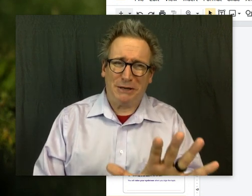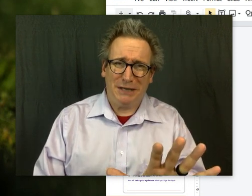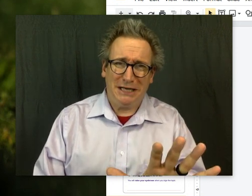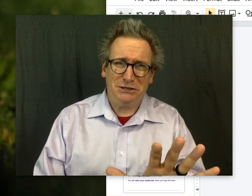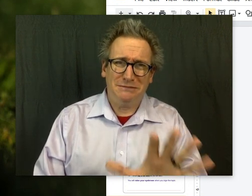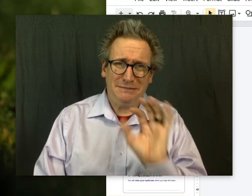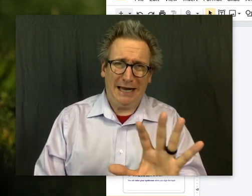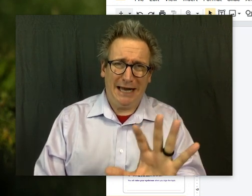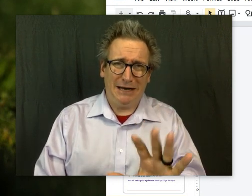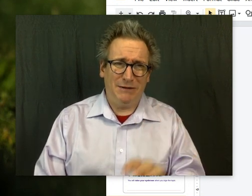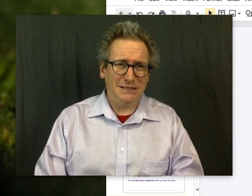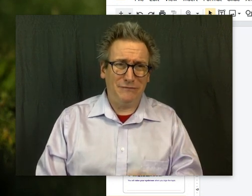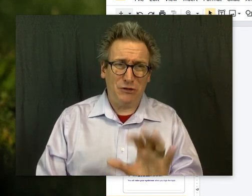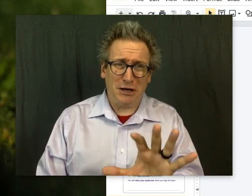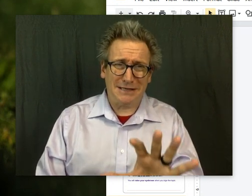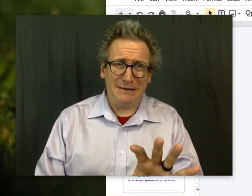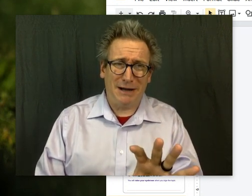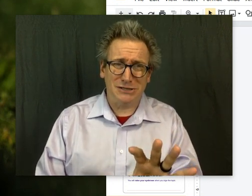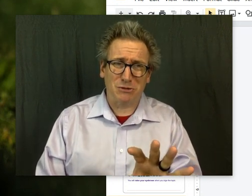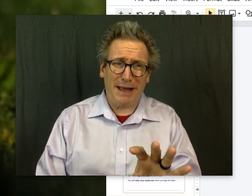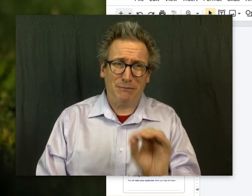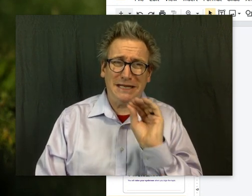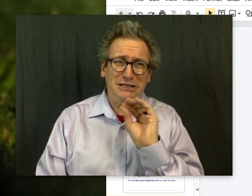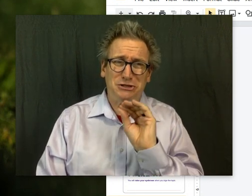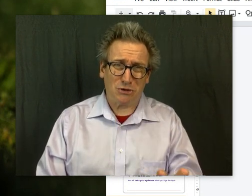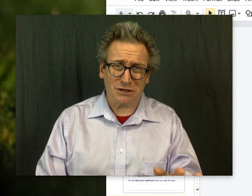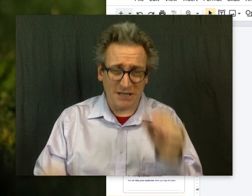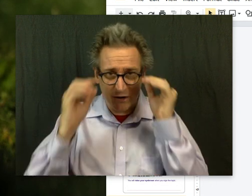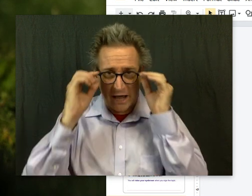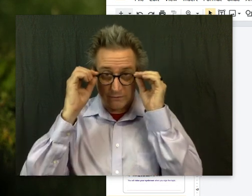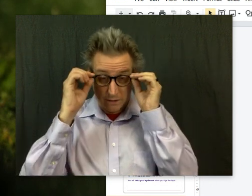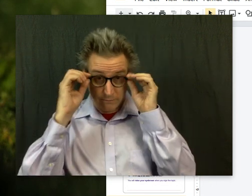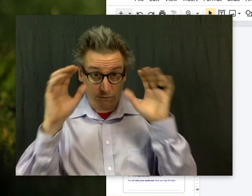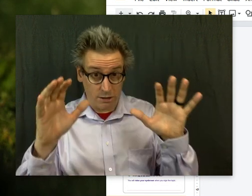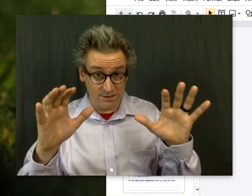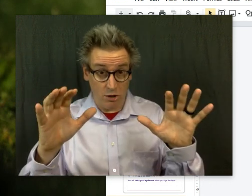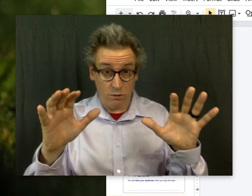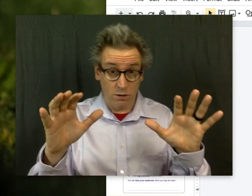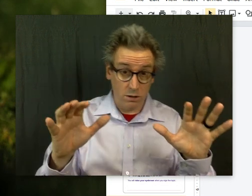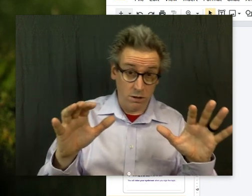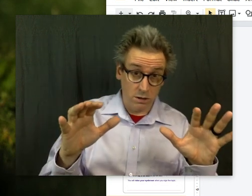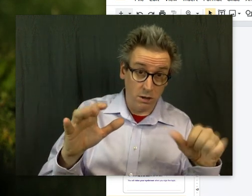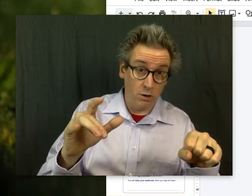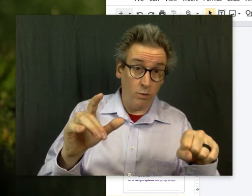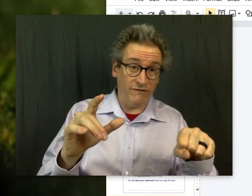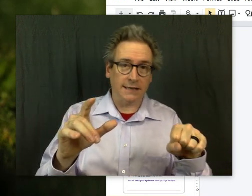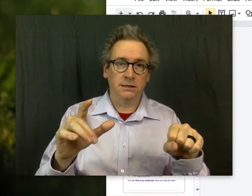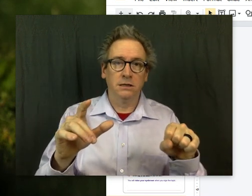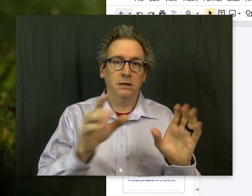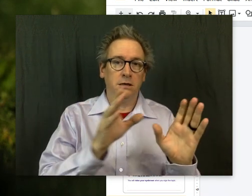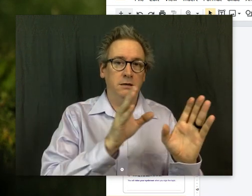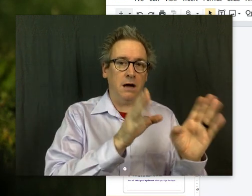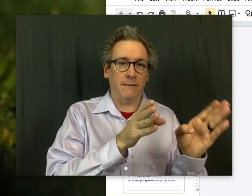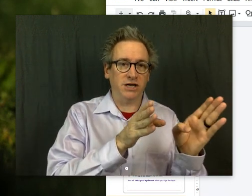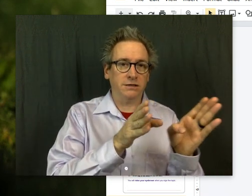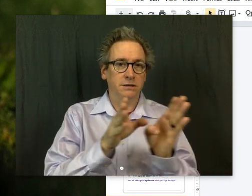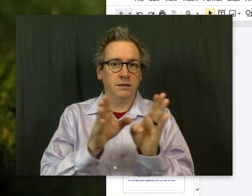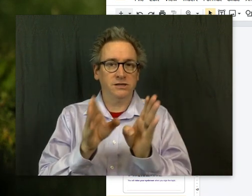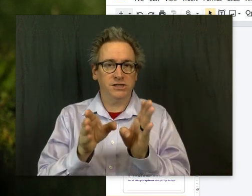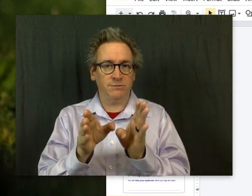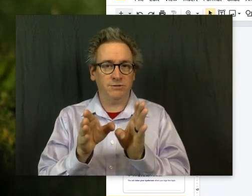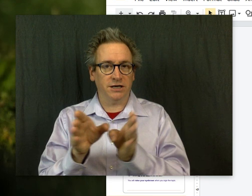Don't drink bleach. Anyways, if you thought Tide Pods were bad, bleach is worse. Okay, so we've got